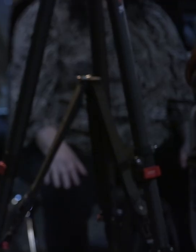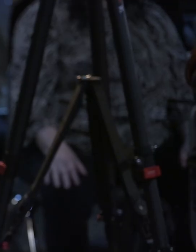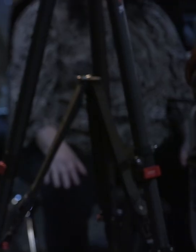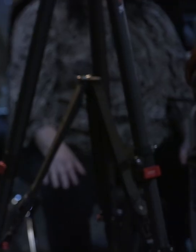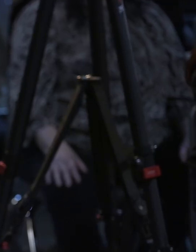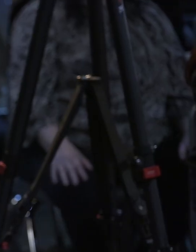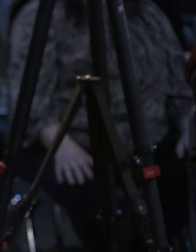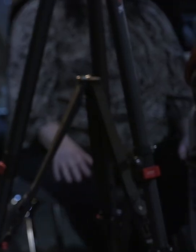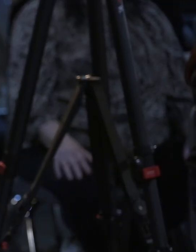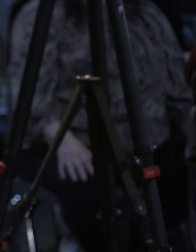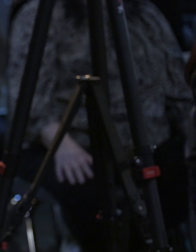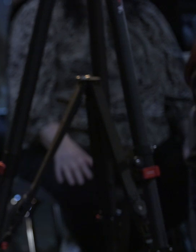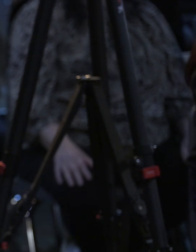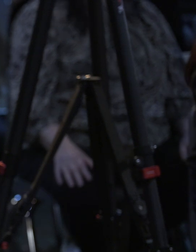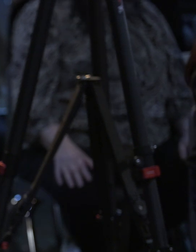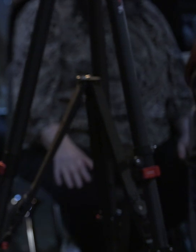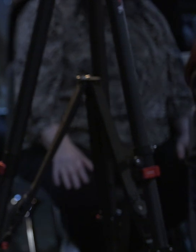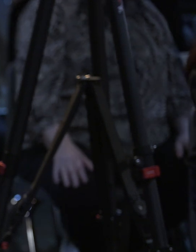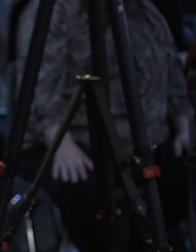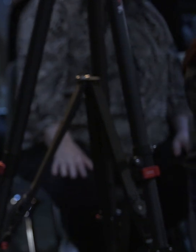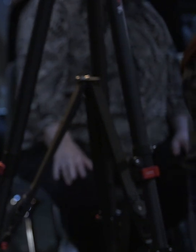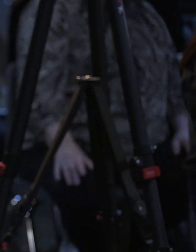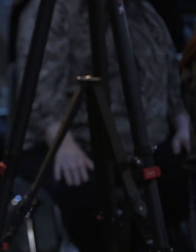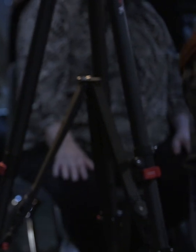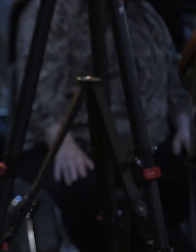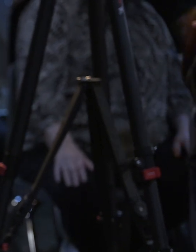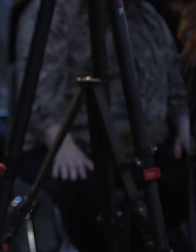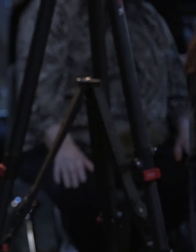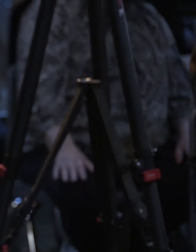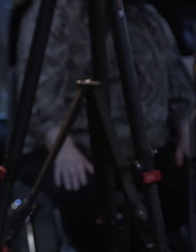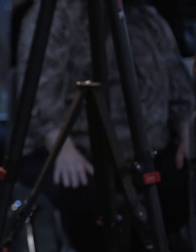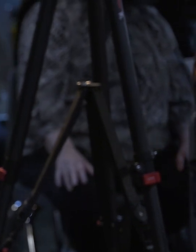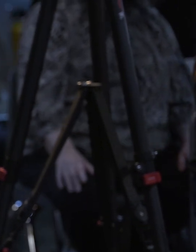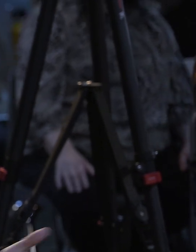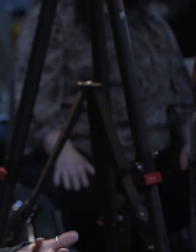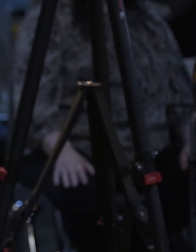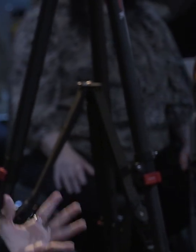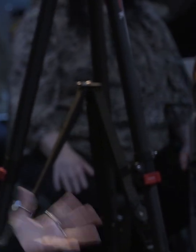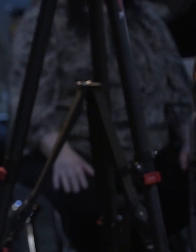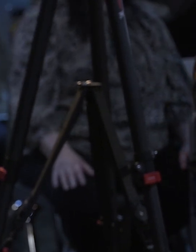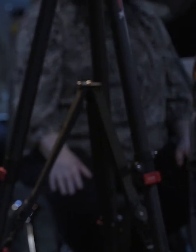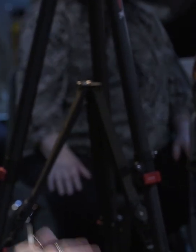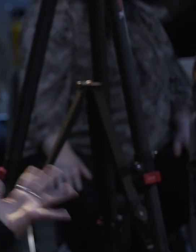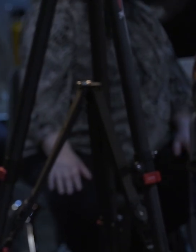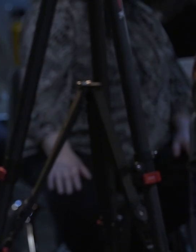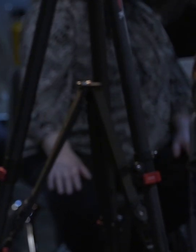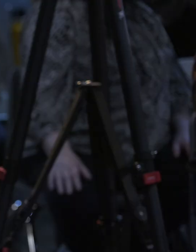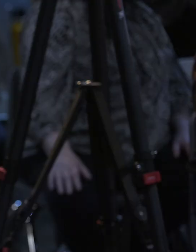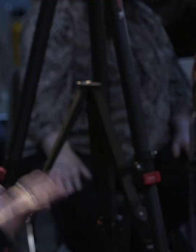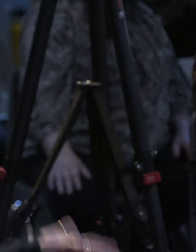did on him. They talked about his brother Tom, how he had CP, and I have CP as well. And I thought, wow, what a cool guy. He's